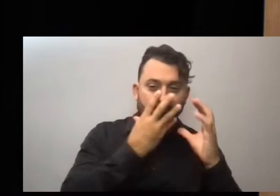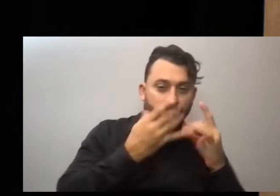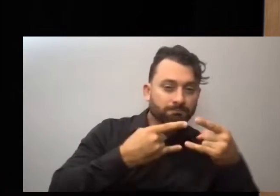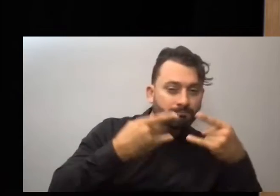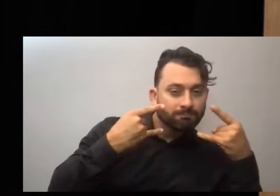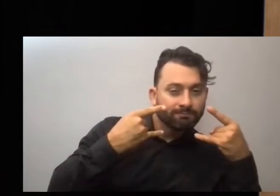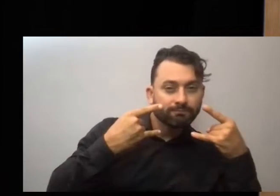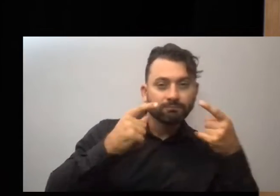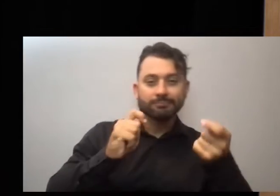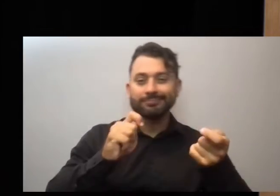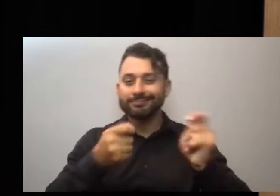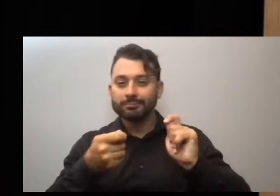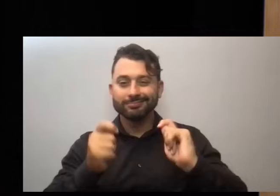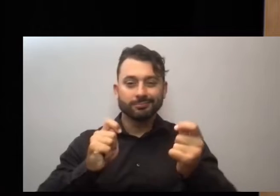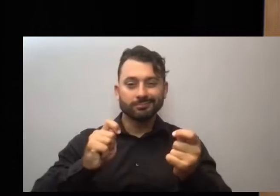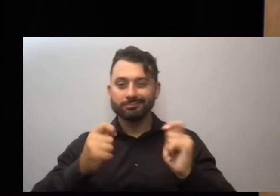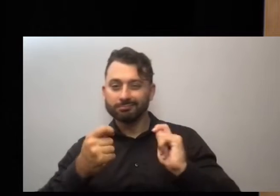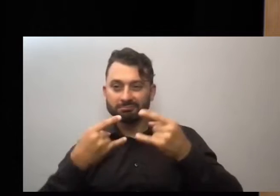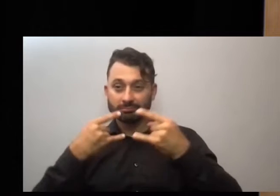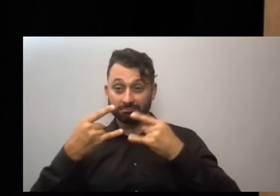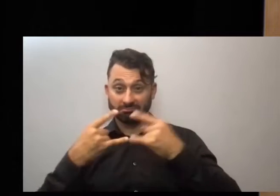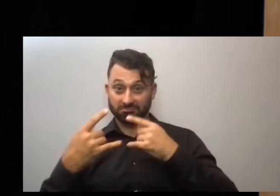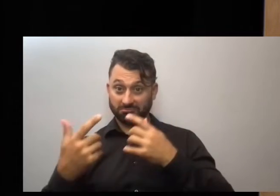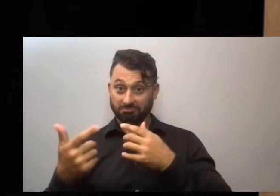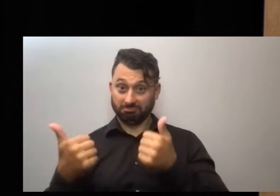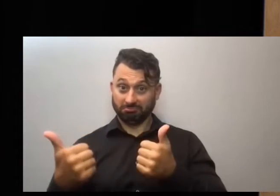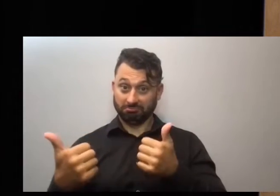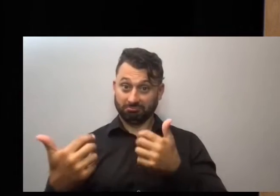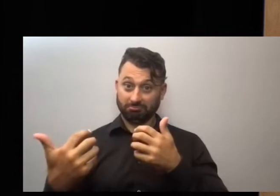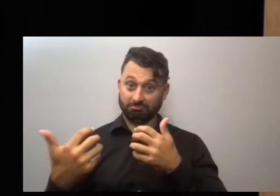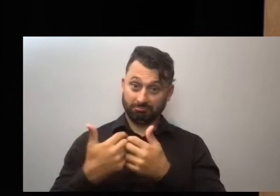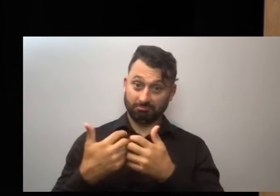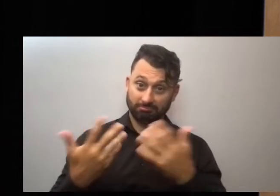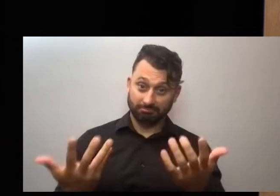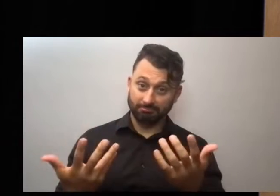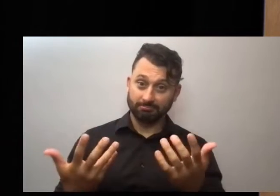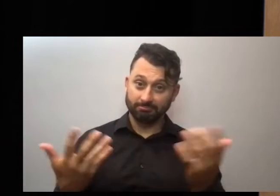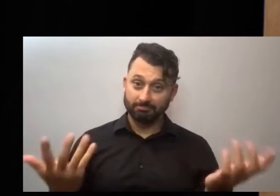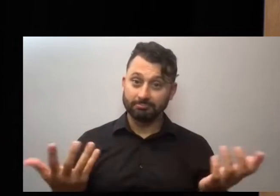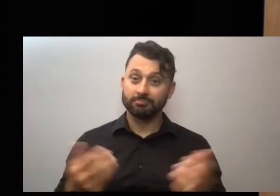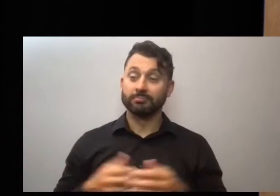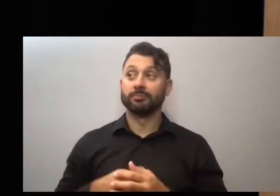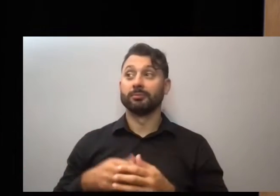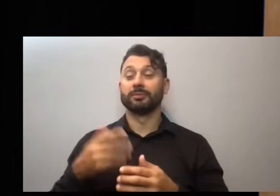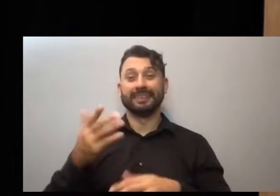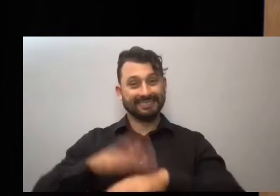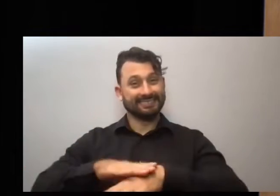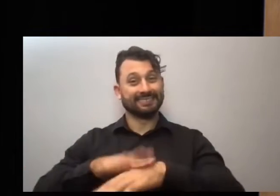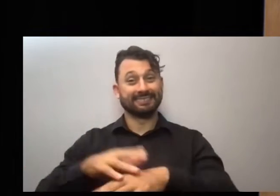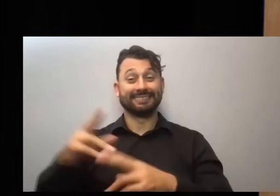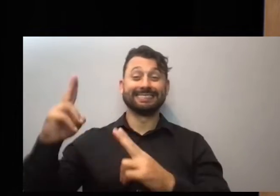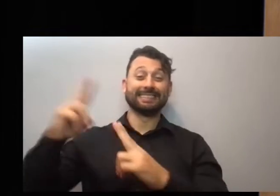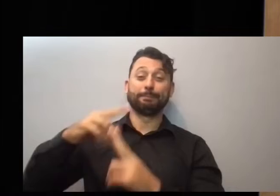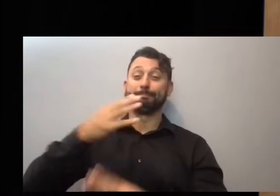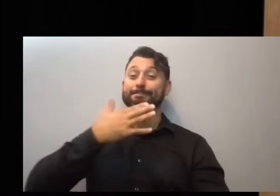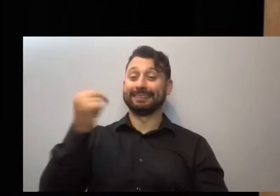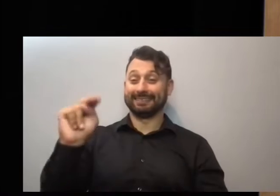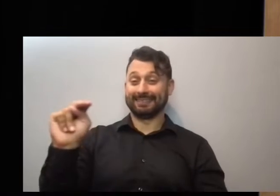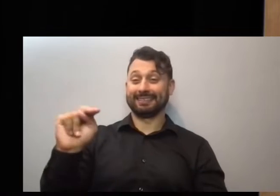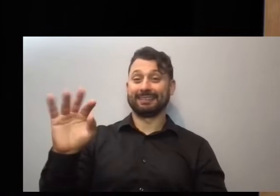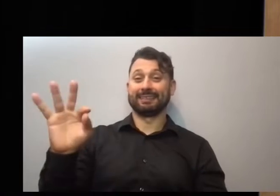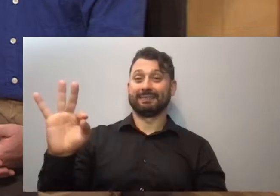because it can be harder to breathe, and that's not what you necessarily need in this case.